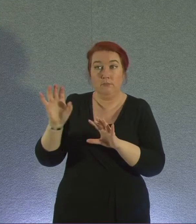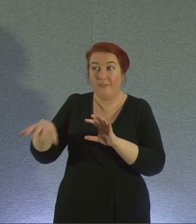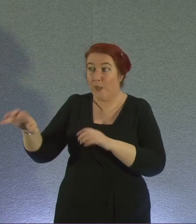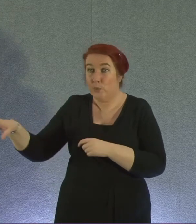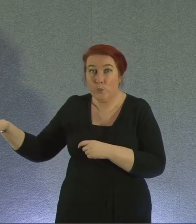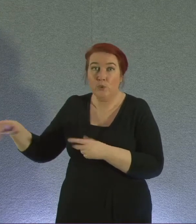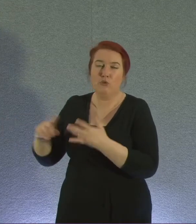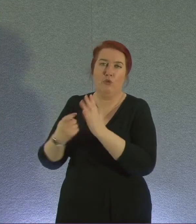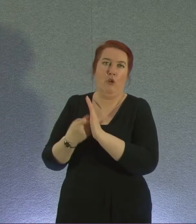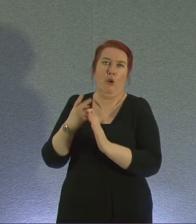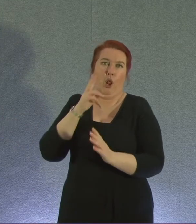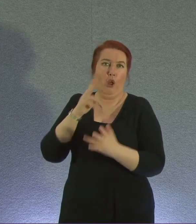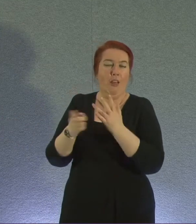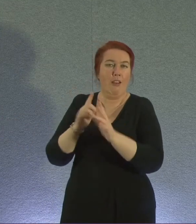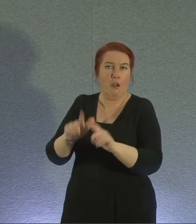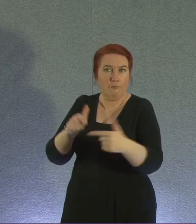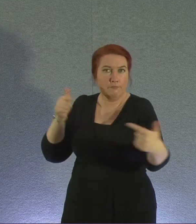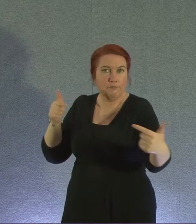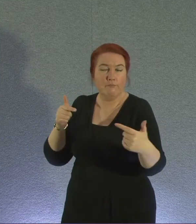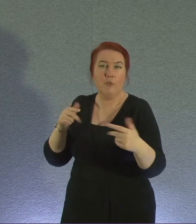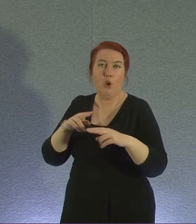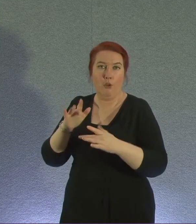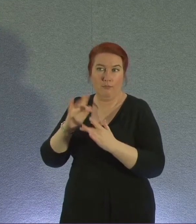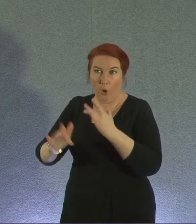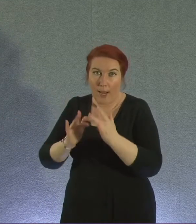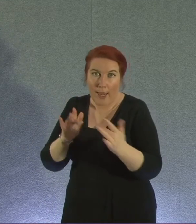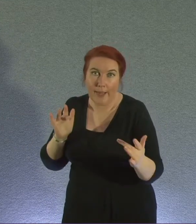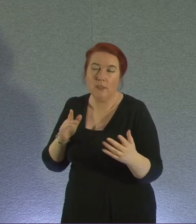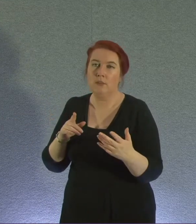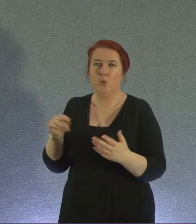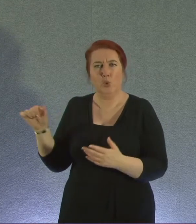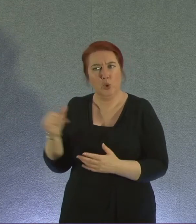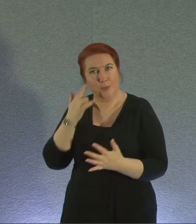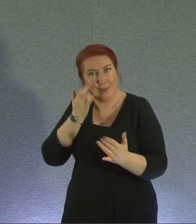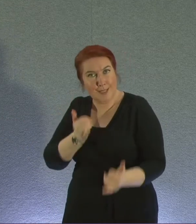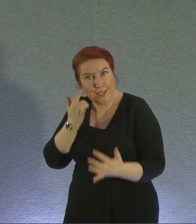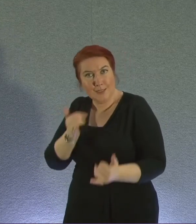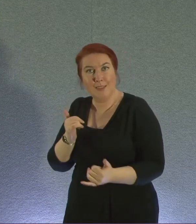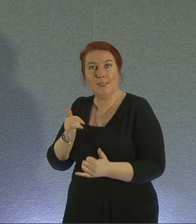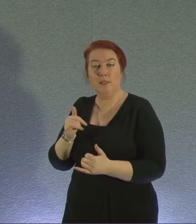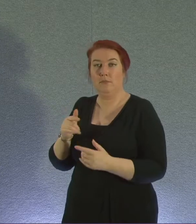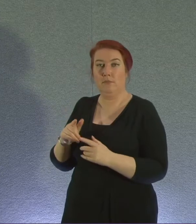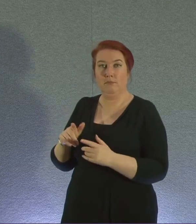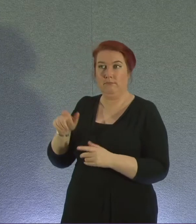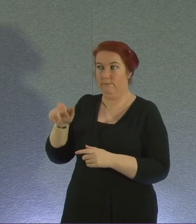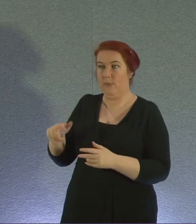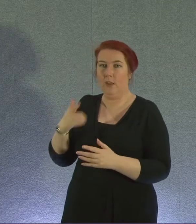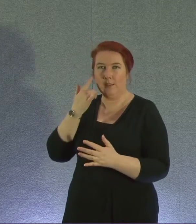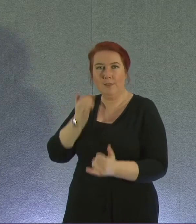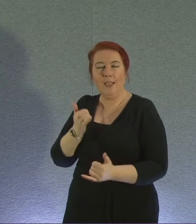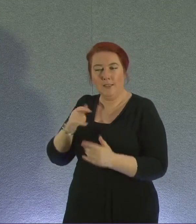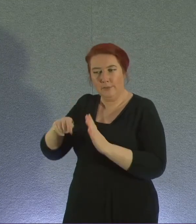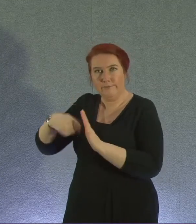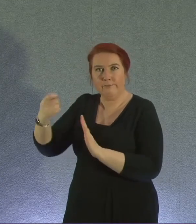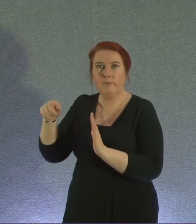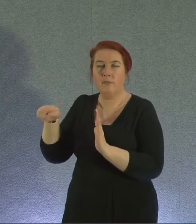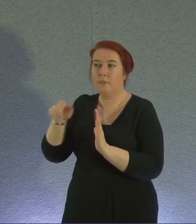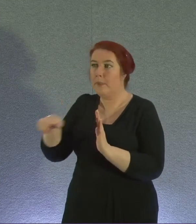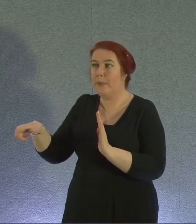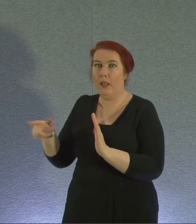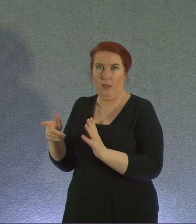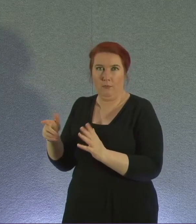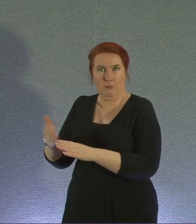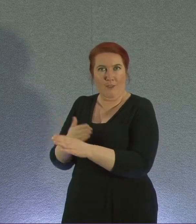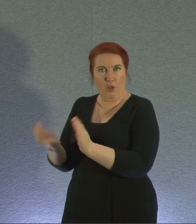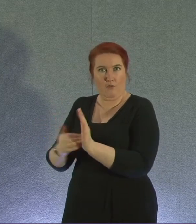permitted, use of video links, perhaps testing of jurors before they assemble. And I think that's the... Yes, of course I can wait. Yeah.